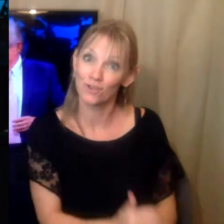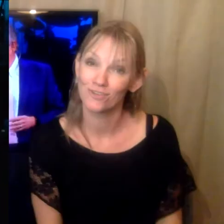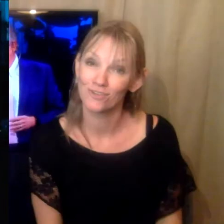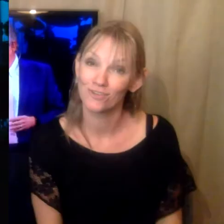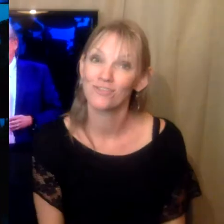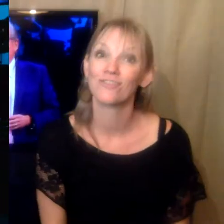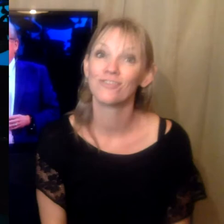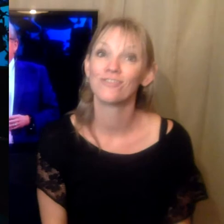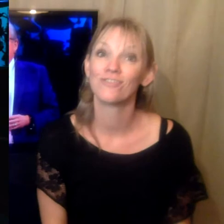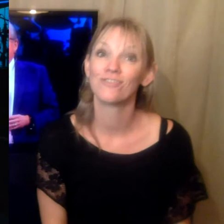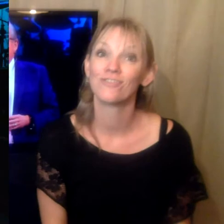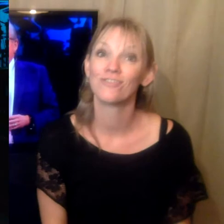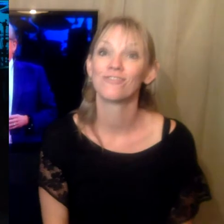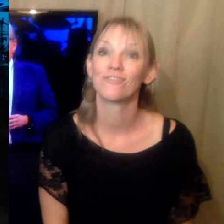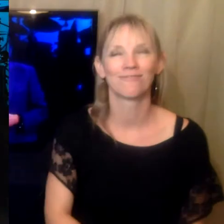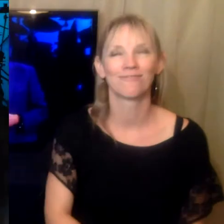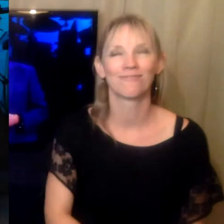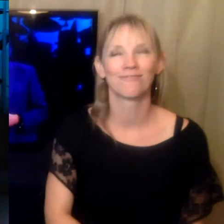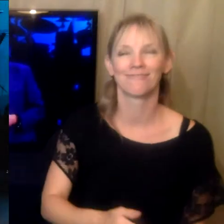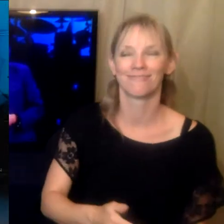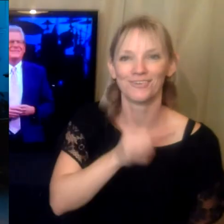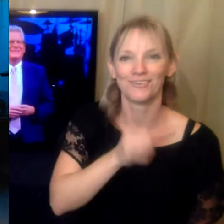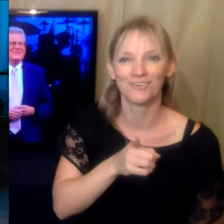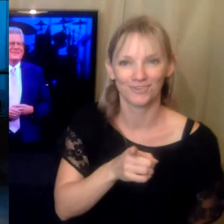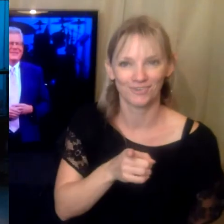Could certainly